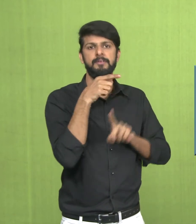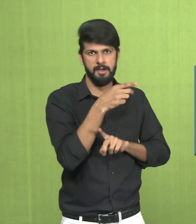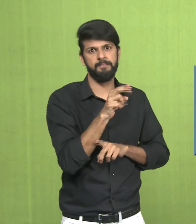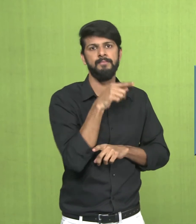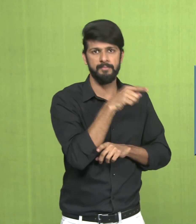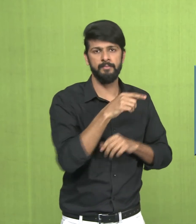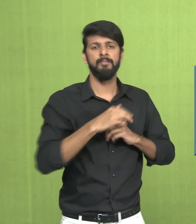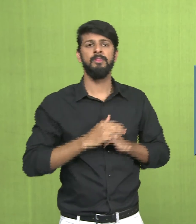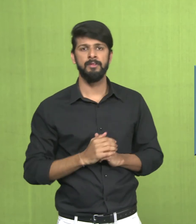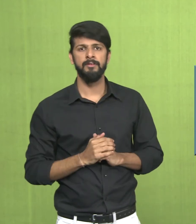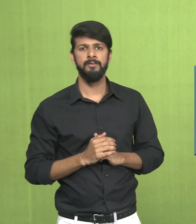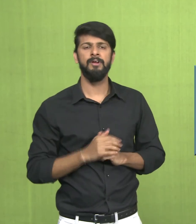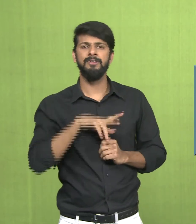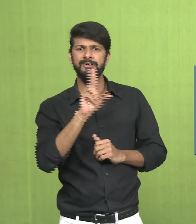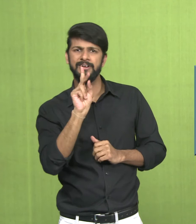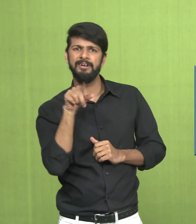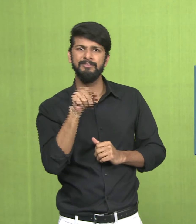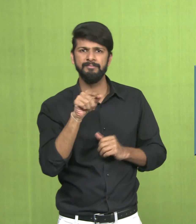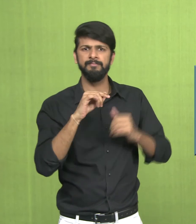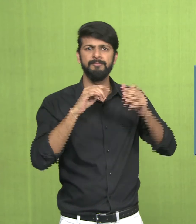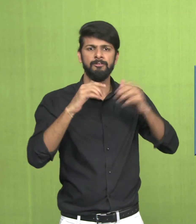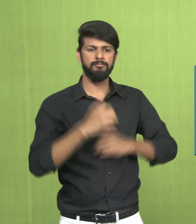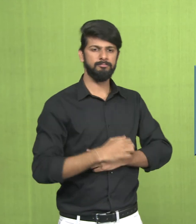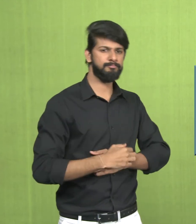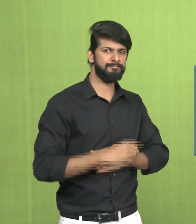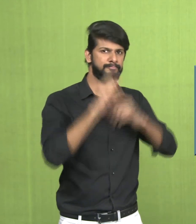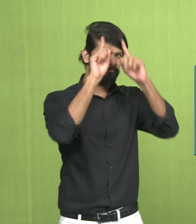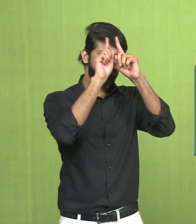and through the process it was used to make sculptures.